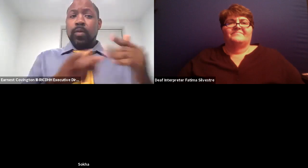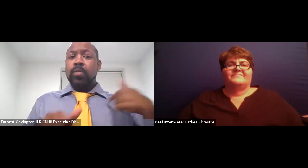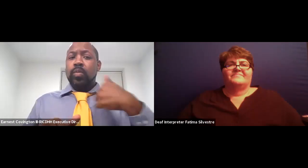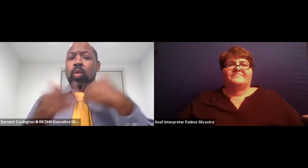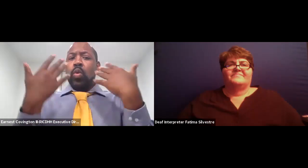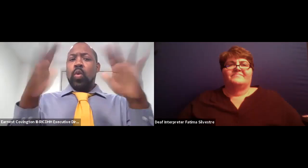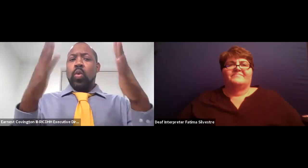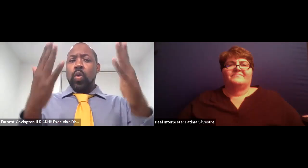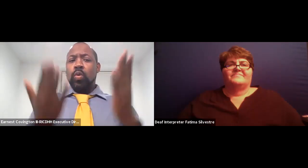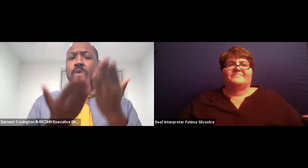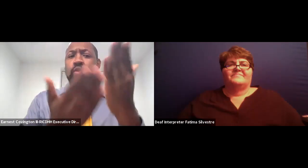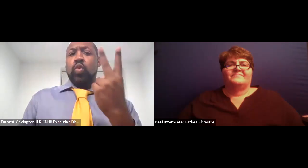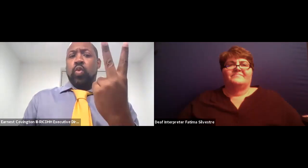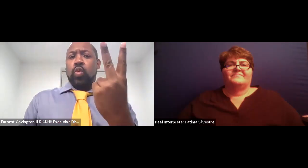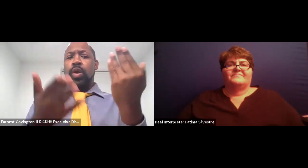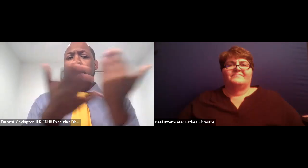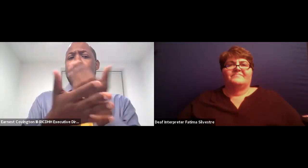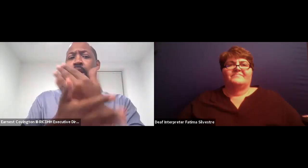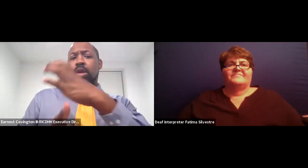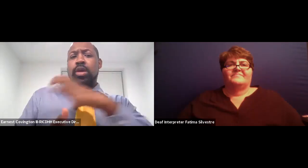So So- that's all of our commissioners.